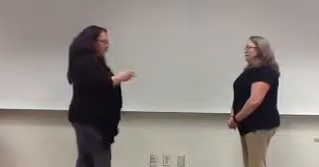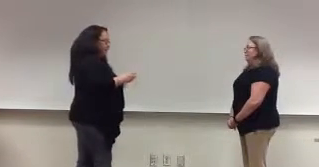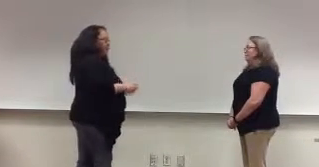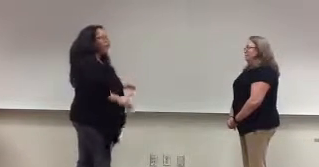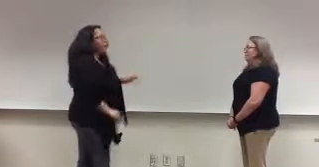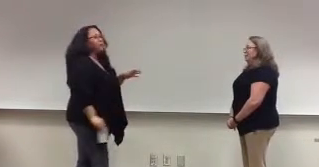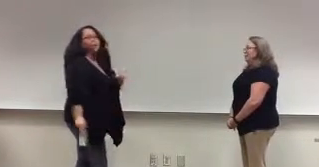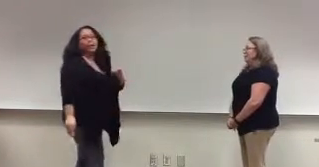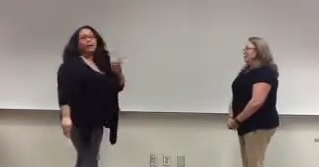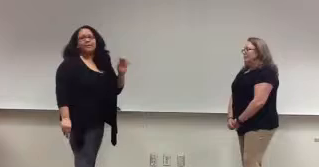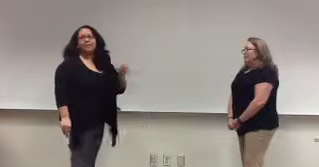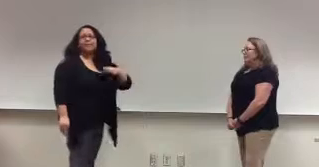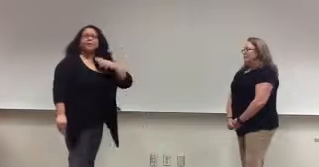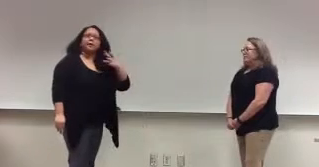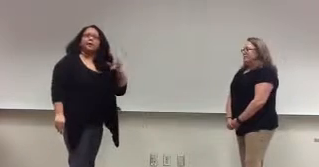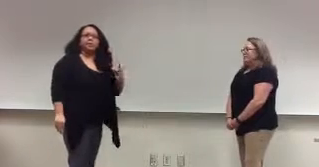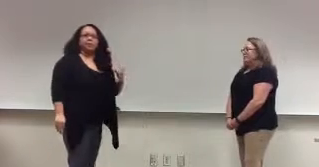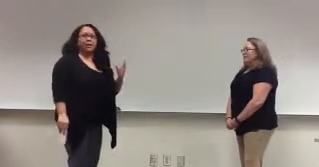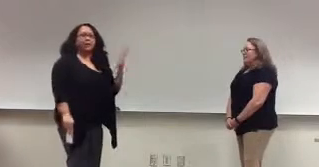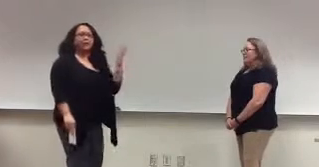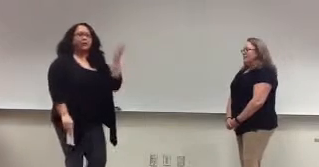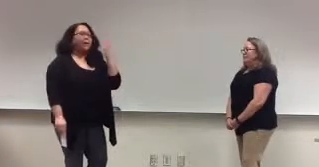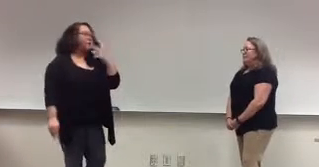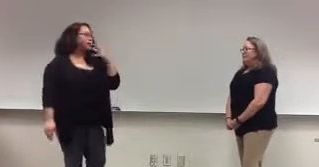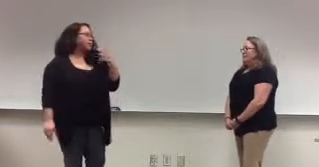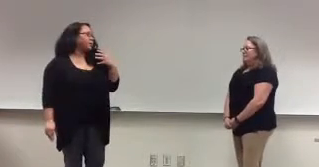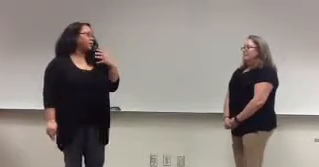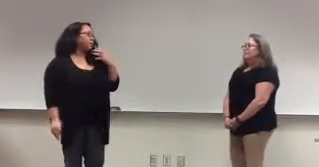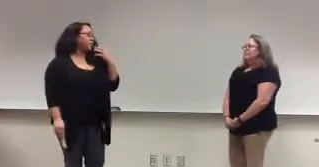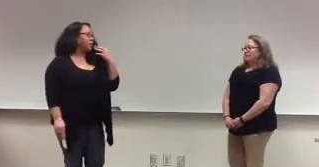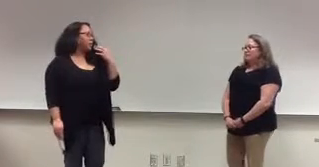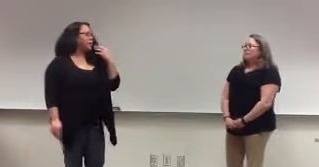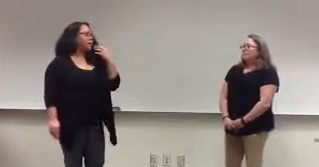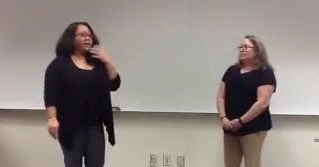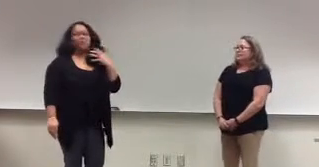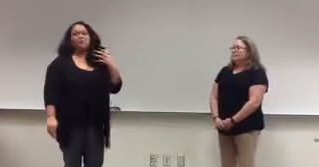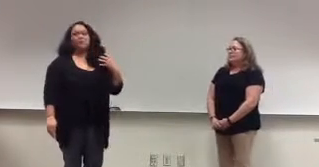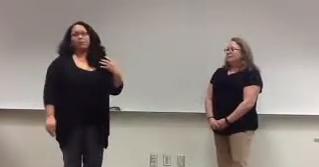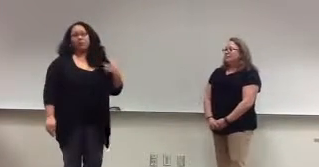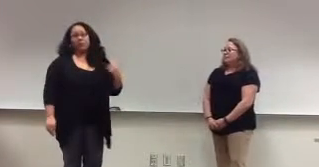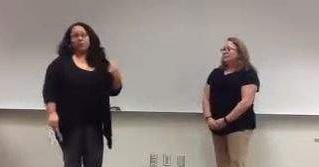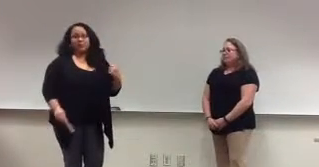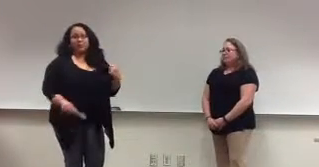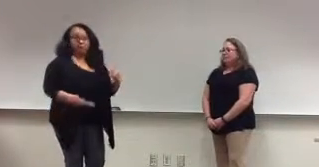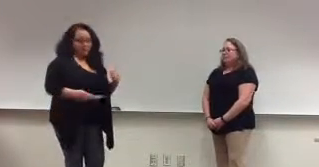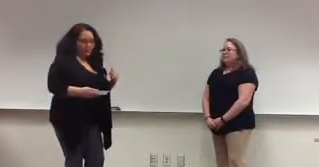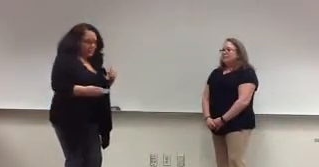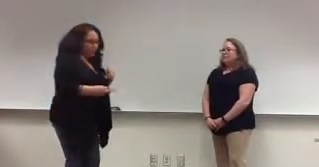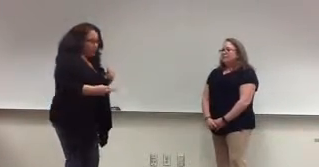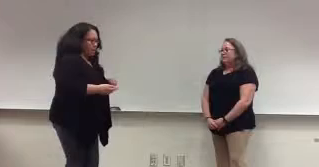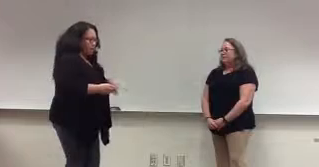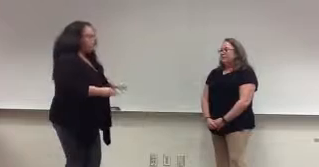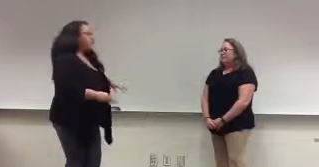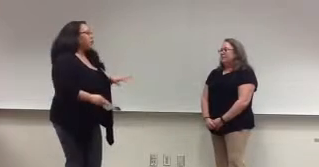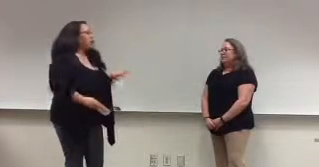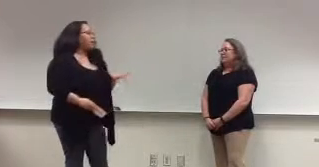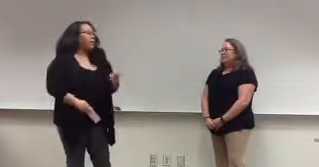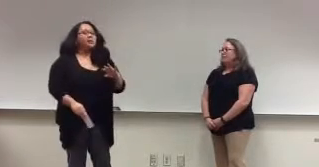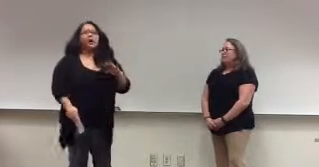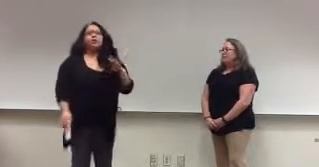And you want to avoid any type of sun or shadows. That interference will hinder them from reading your lips properly. So you want to go ahead and talk in a